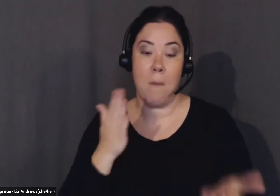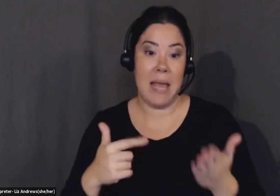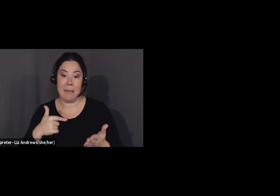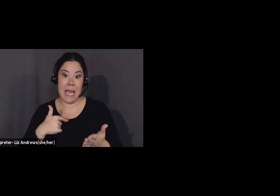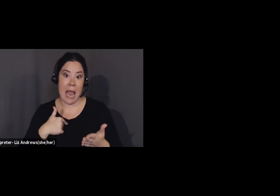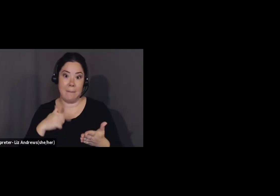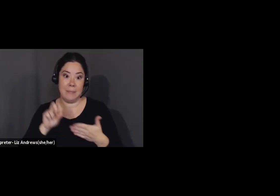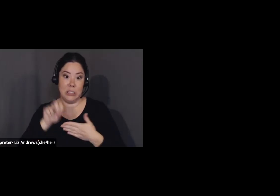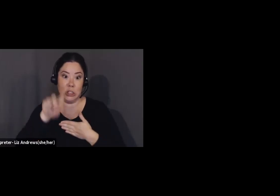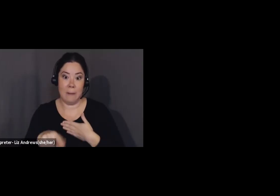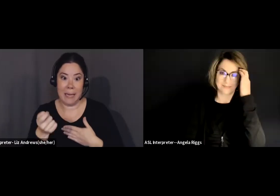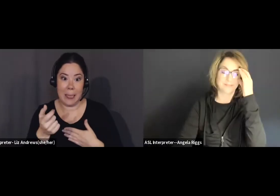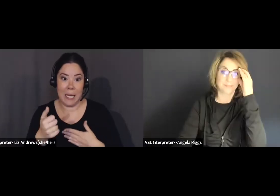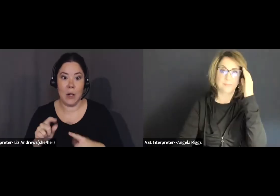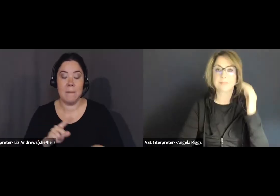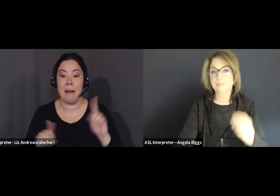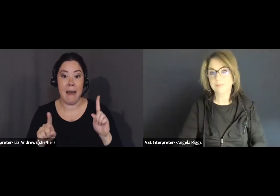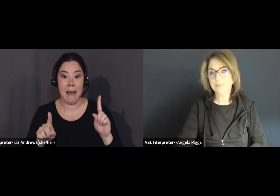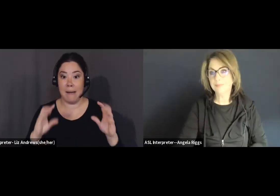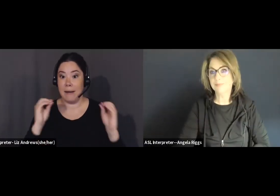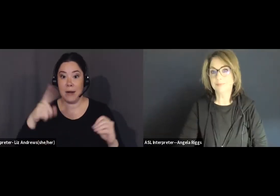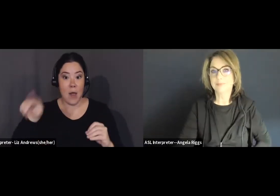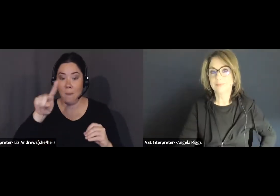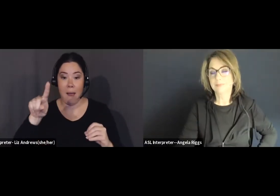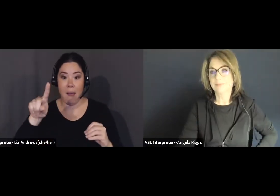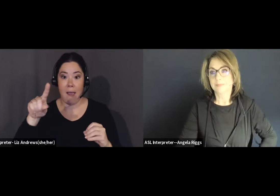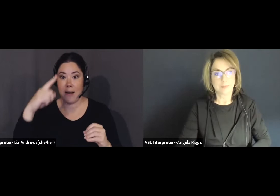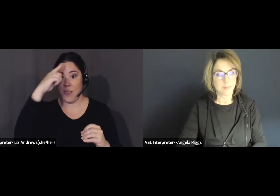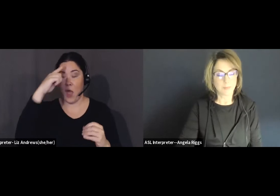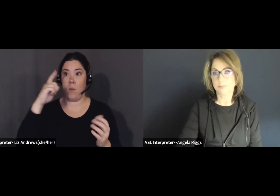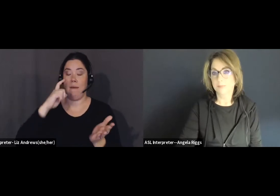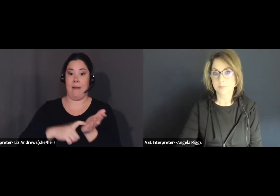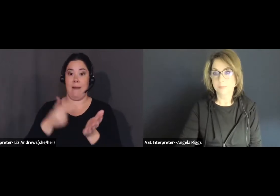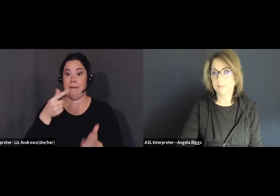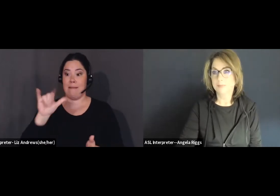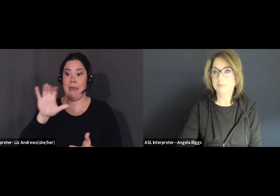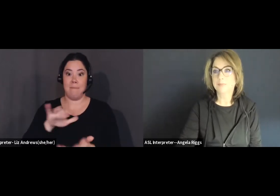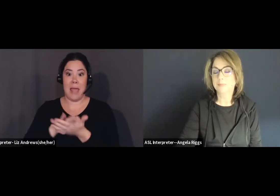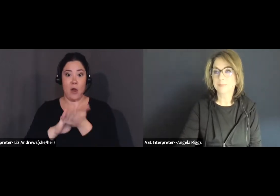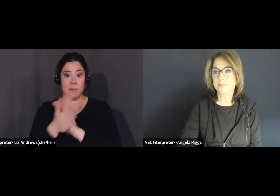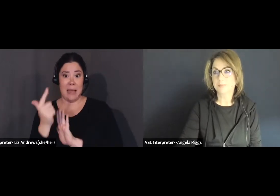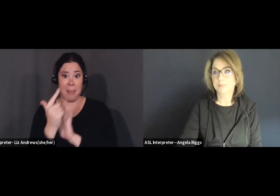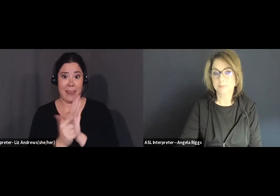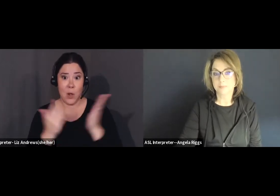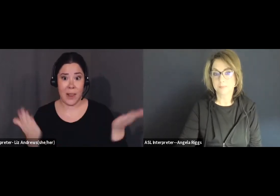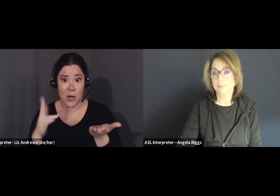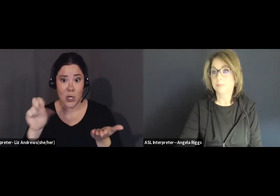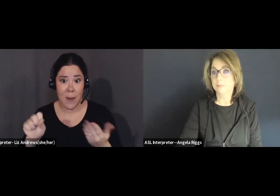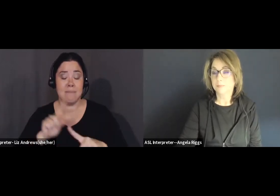right now. None of us ever thought that we would see gay marriage be legal in the whole United States, but it is